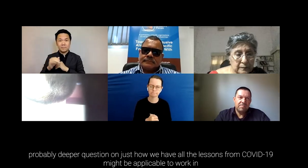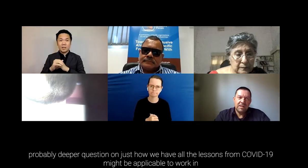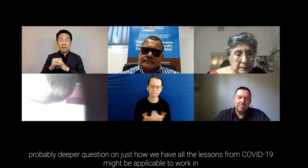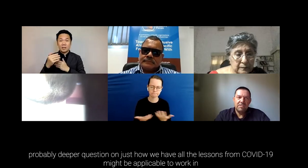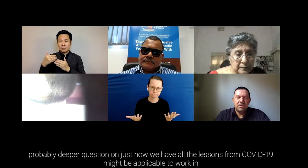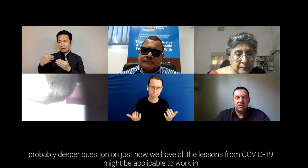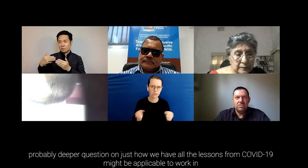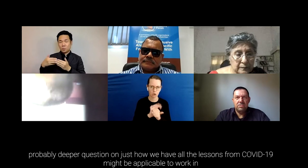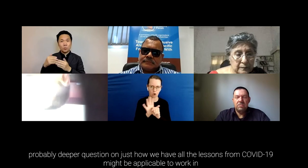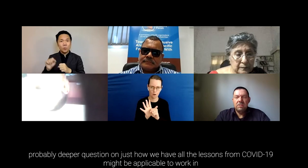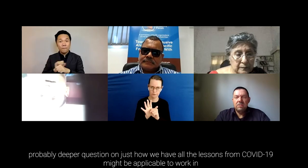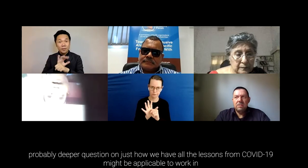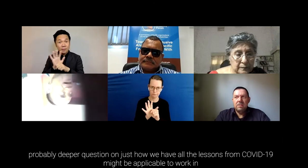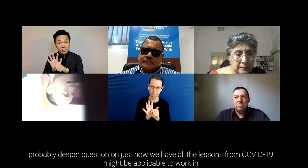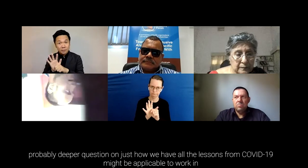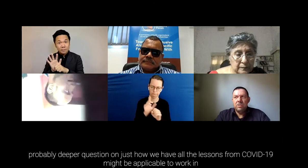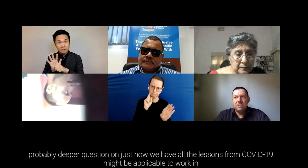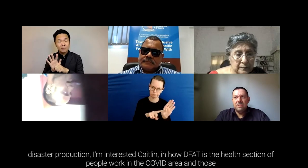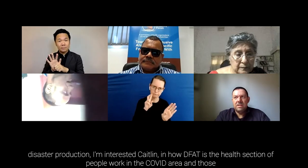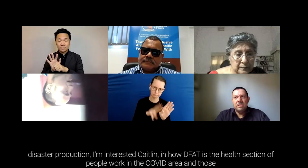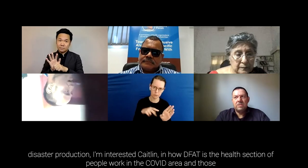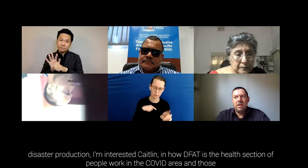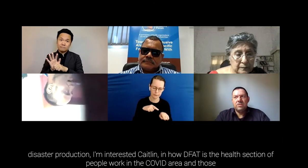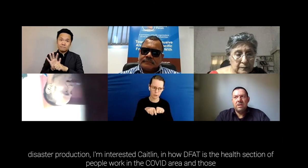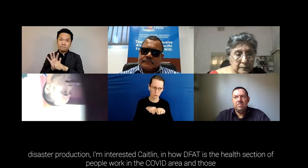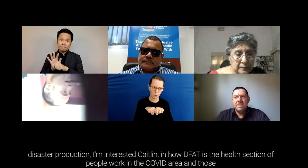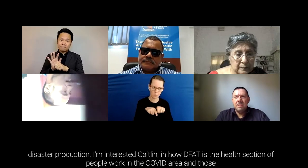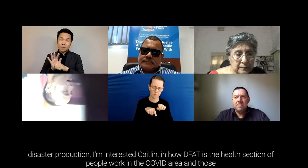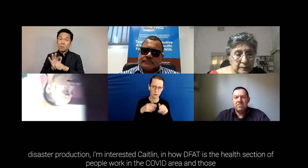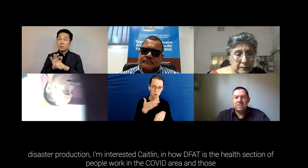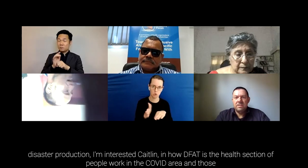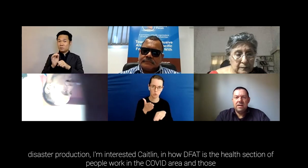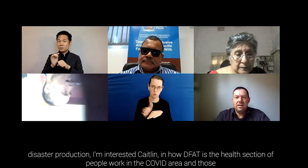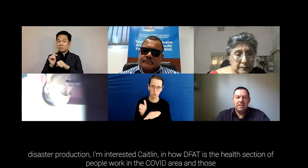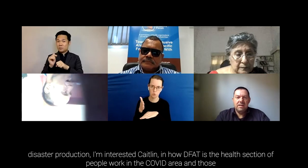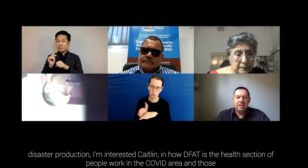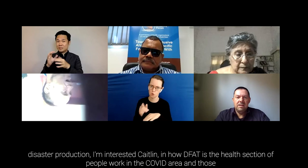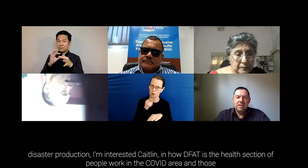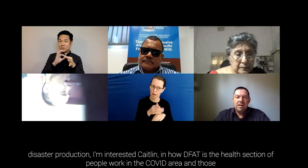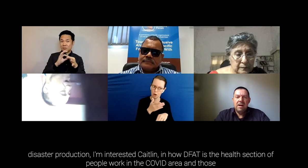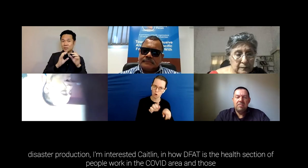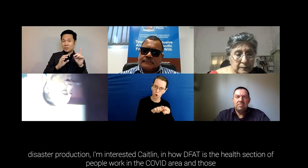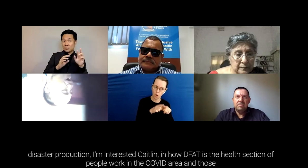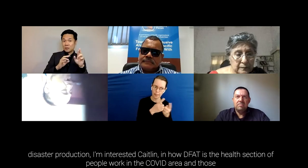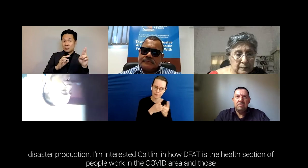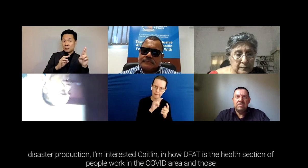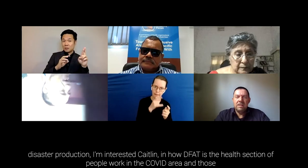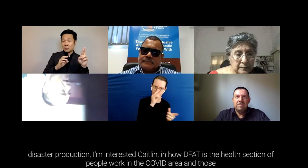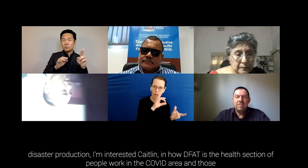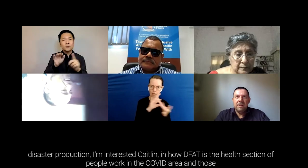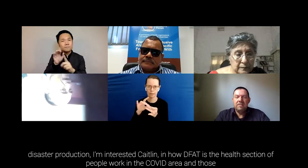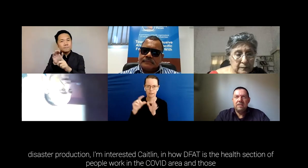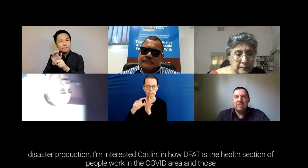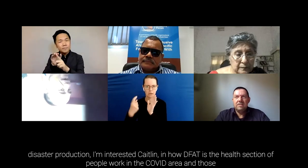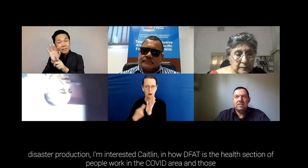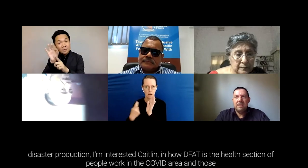be applicable to work and disaster risk reduction. In particular, I'm interested, Caitlin, in how